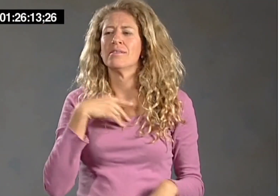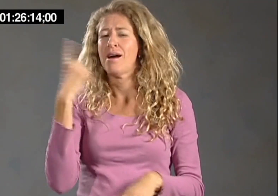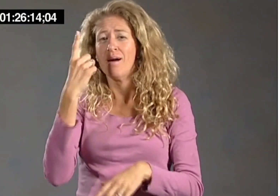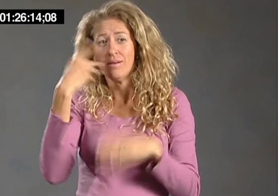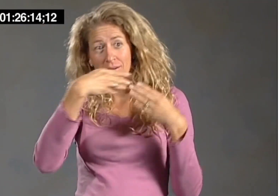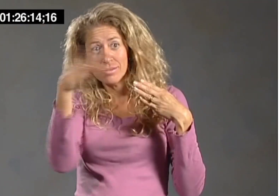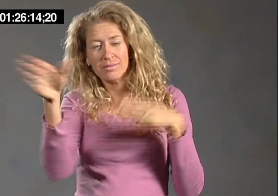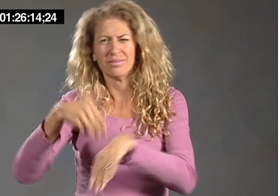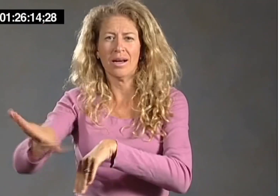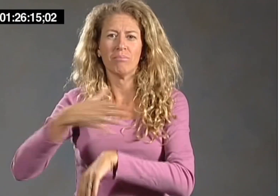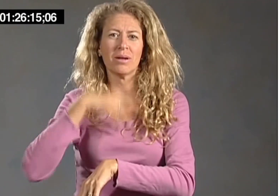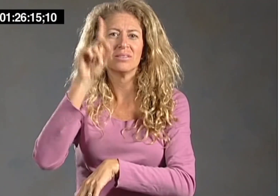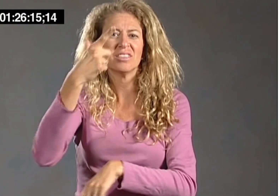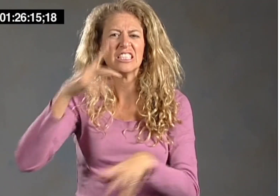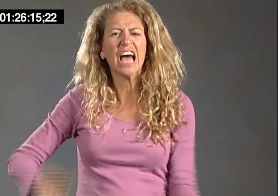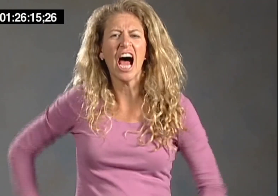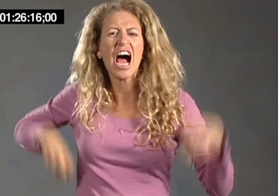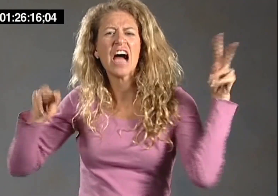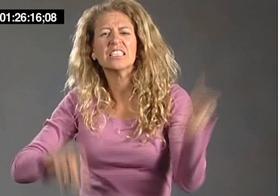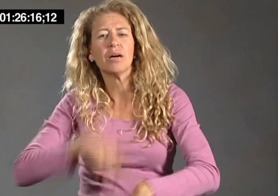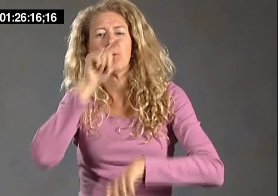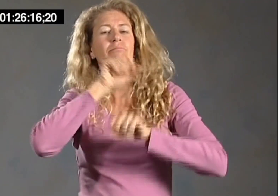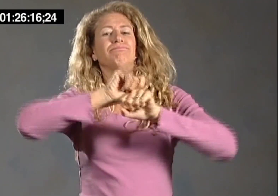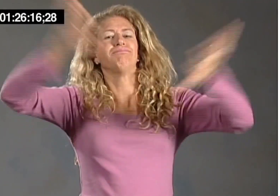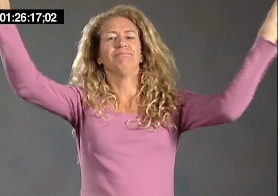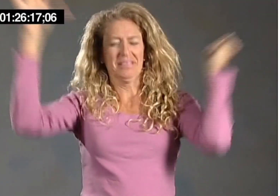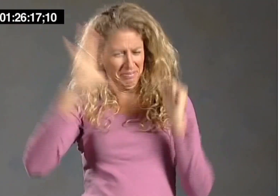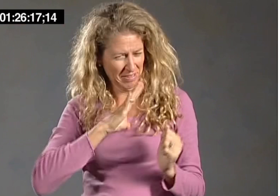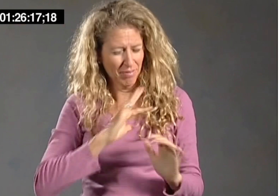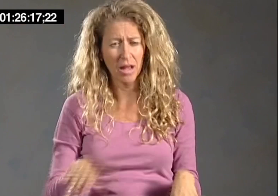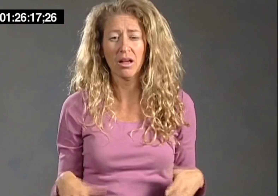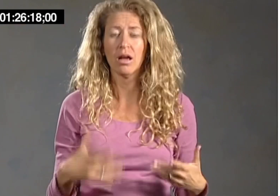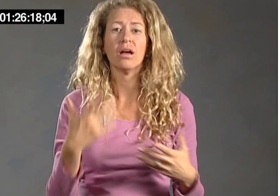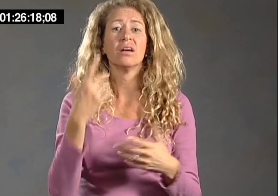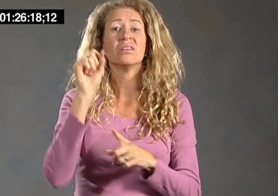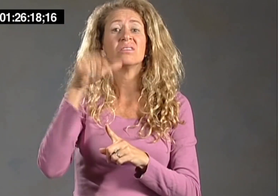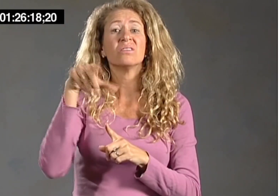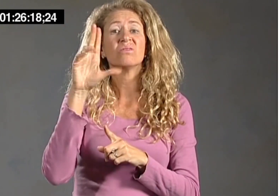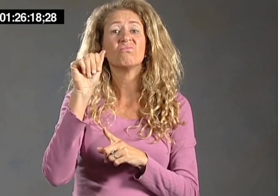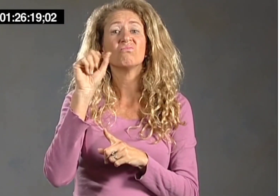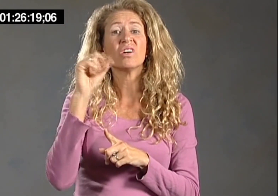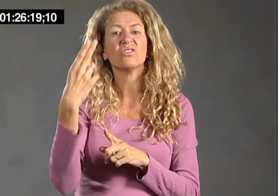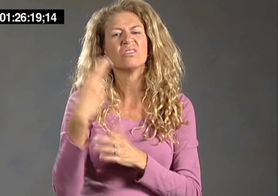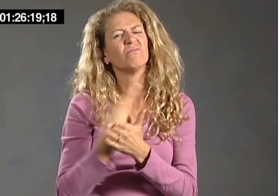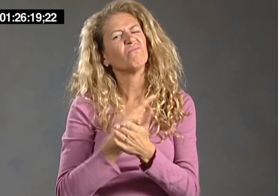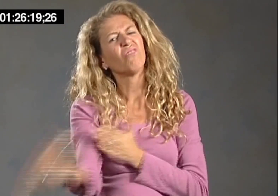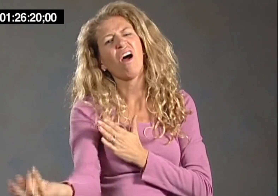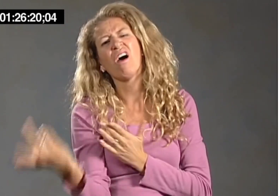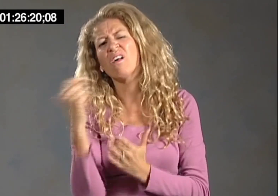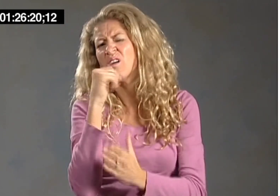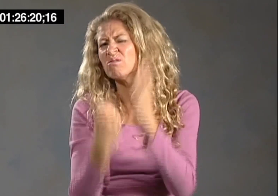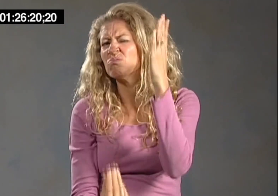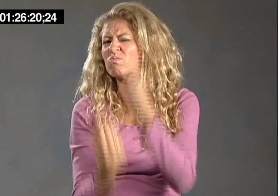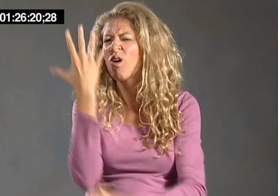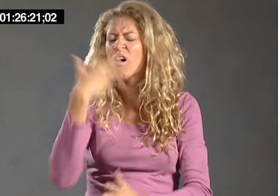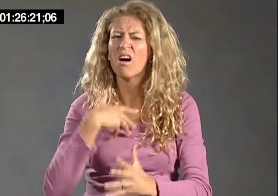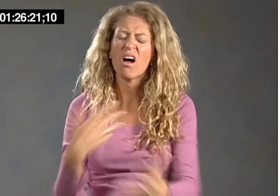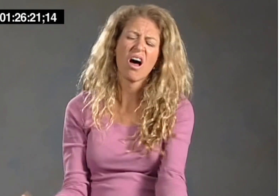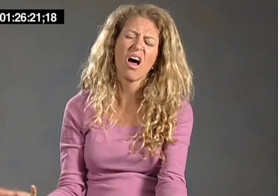The next day, birds were circling all around my garden and coming down and pecking at